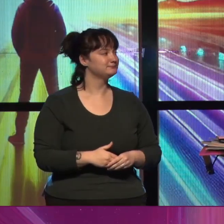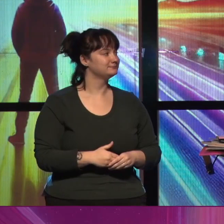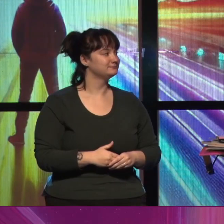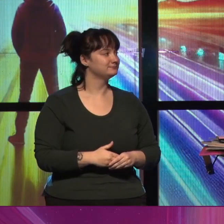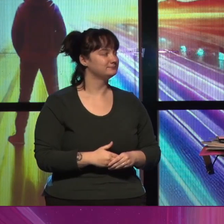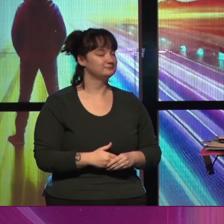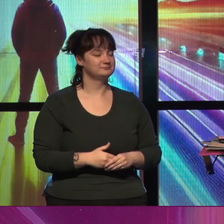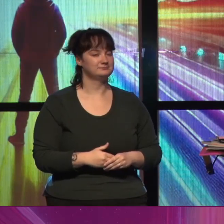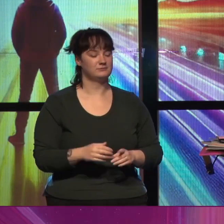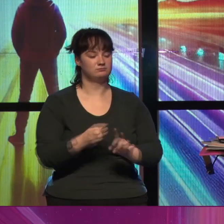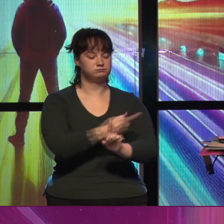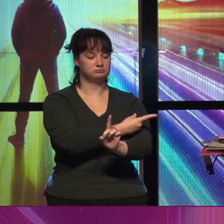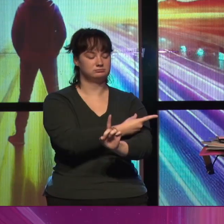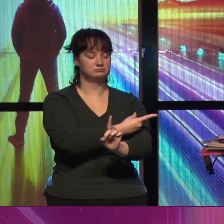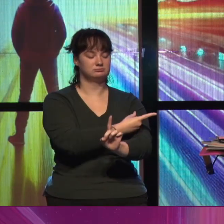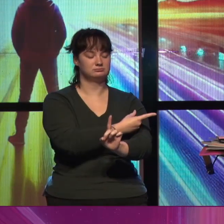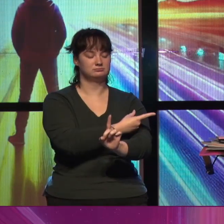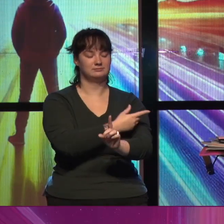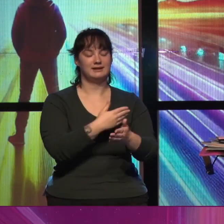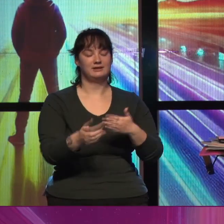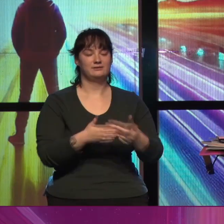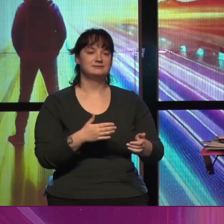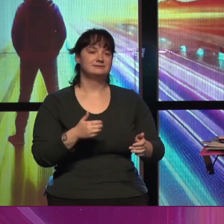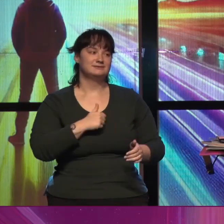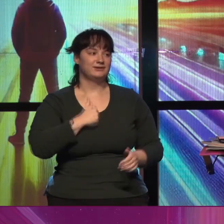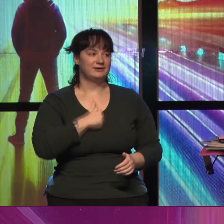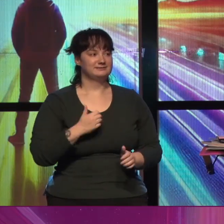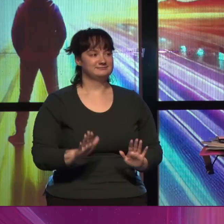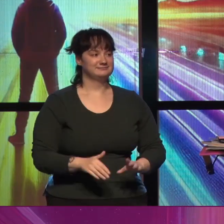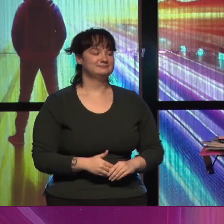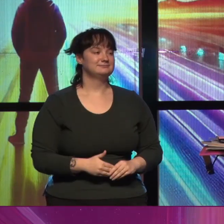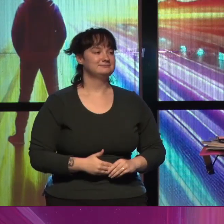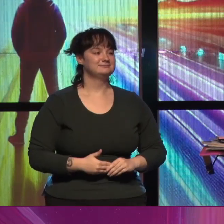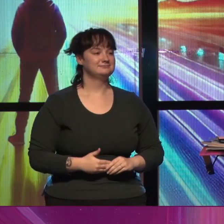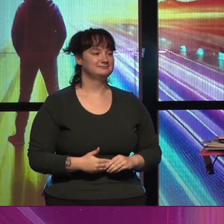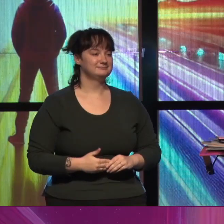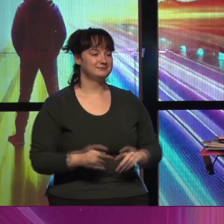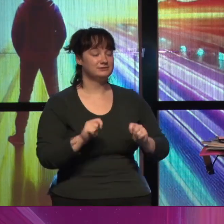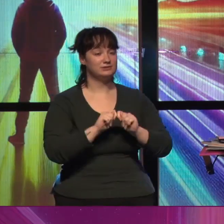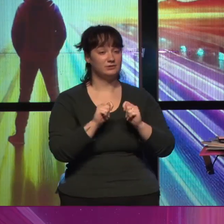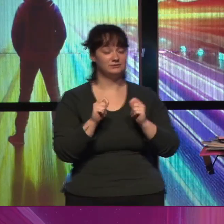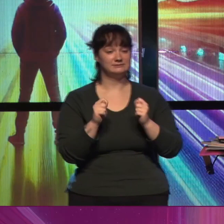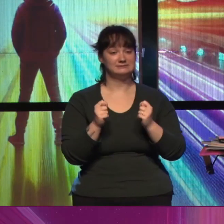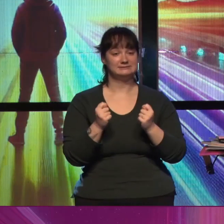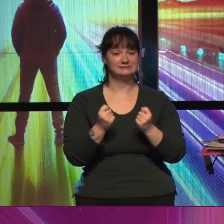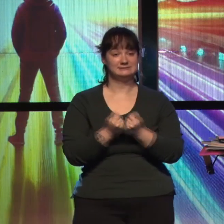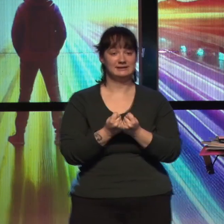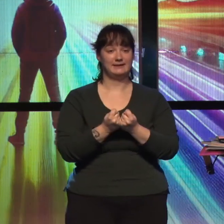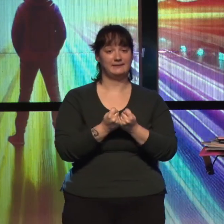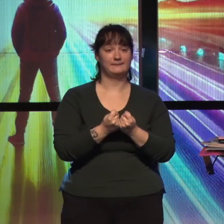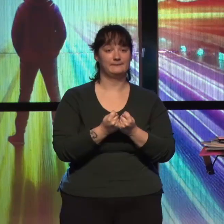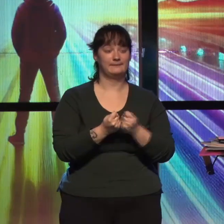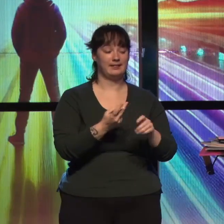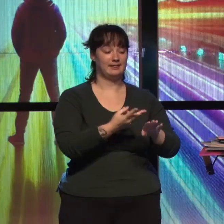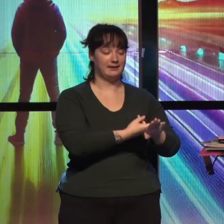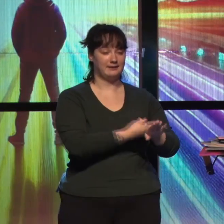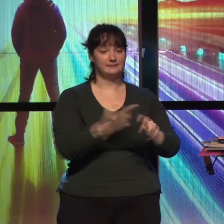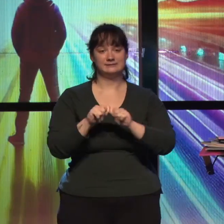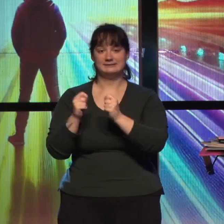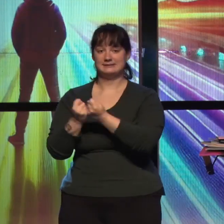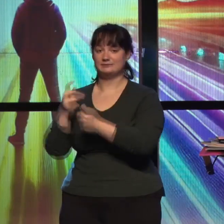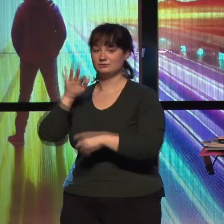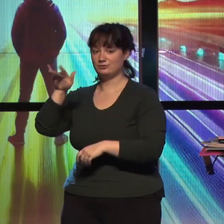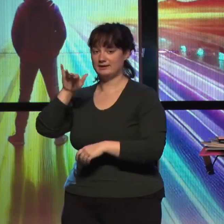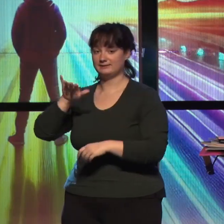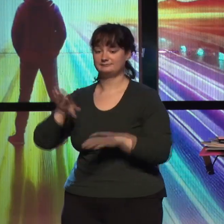total side note from my counselor. I shouldn't have brought that up with you all. Okay, so Team Dragon, Team Lamb. All right, now let's talk about these